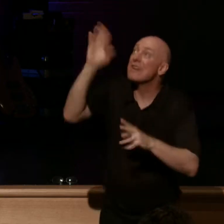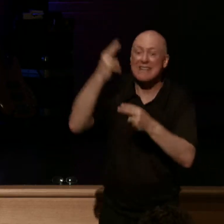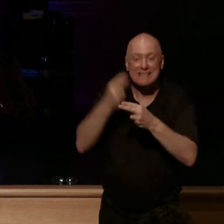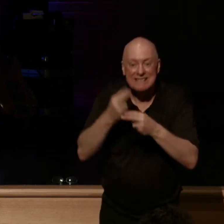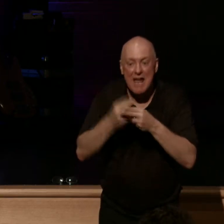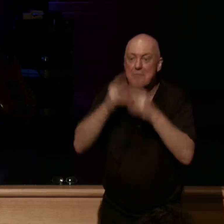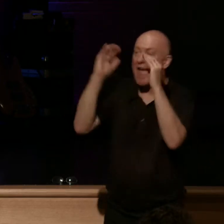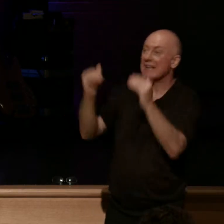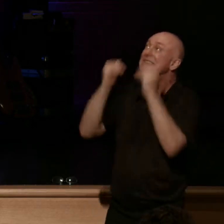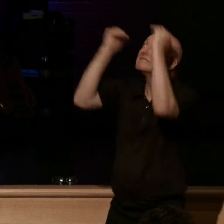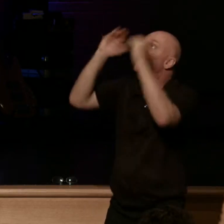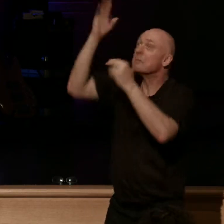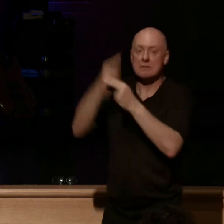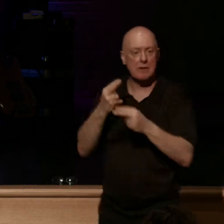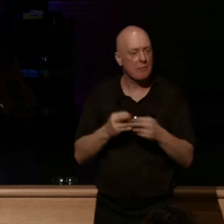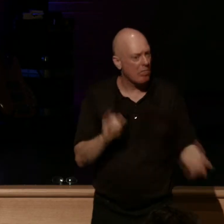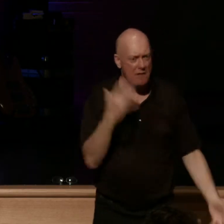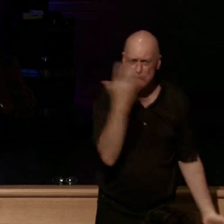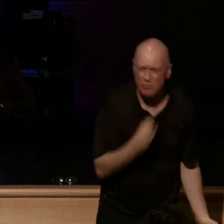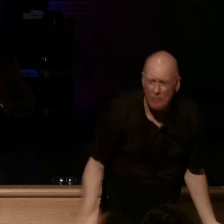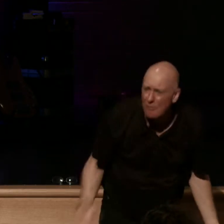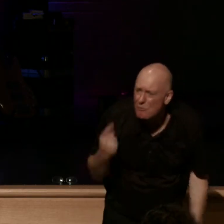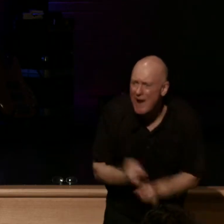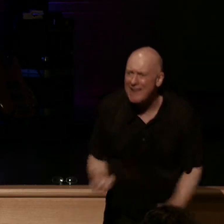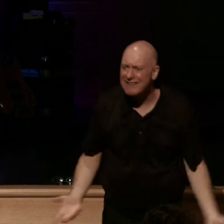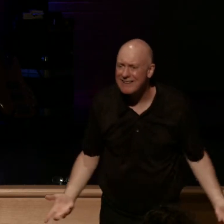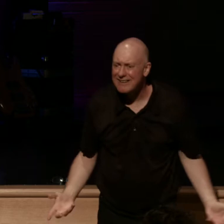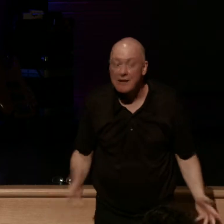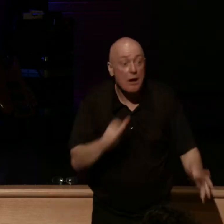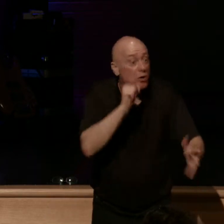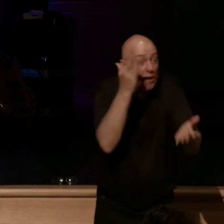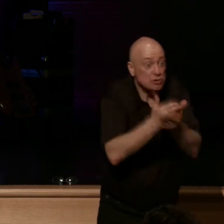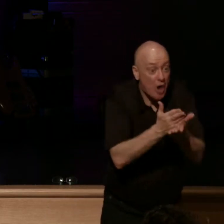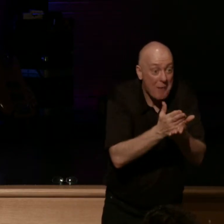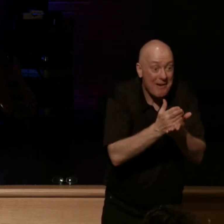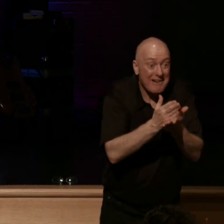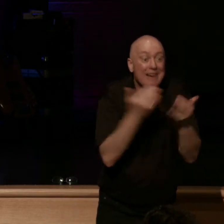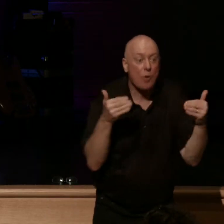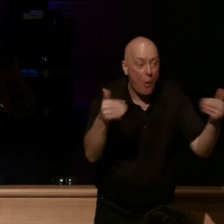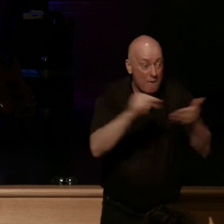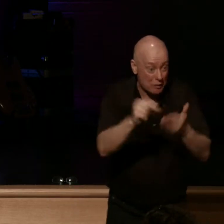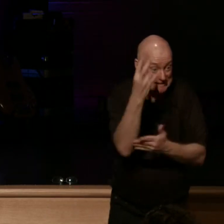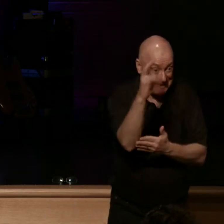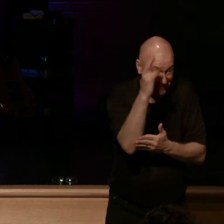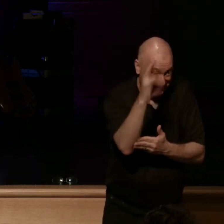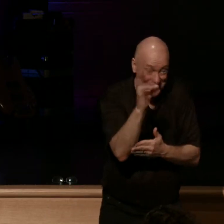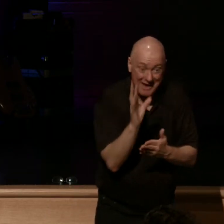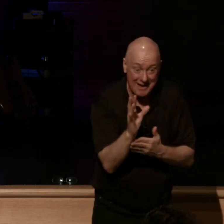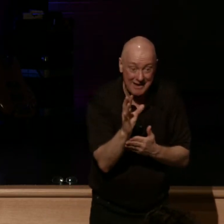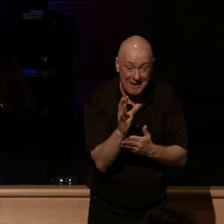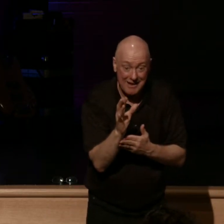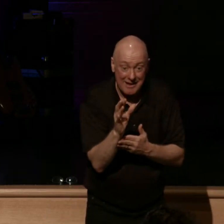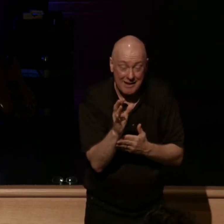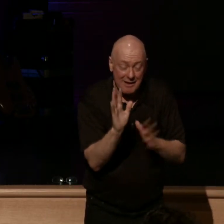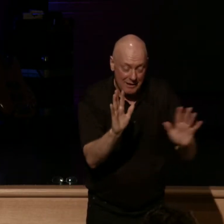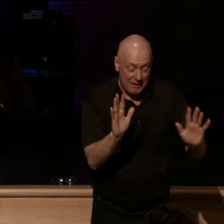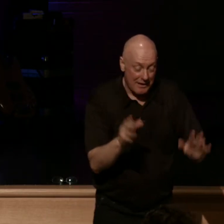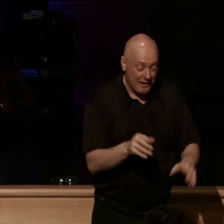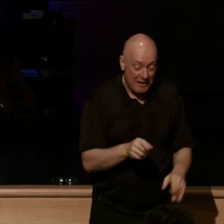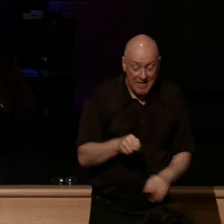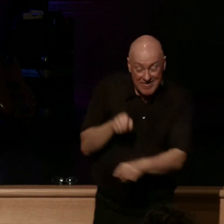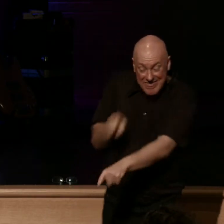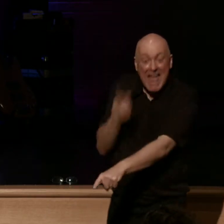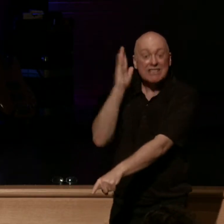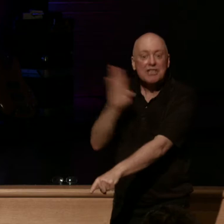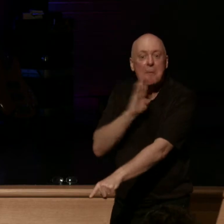and esteem his name. I mean, how beautiful is that? But it doesn't stop there. Verse 17. They shall be mine, says the Lord.